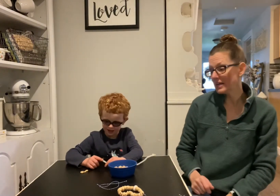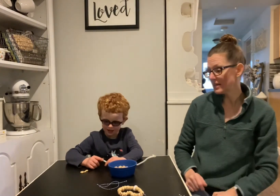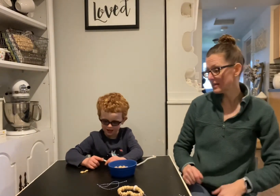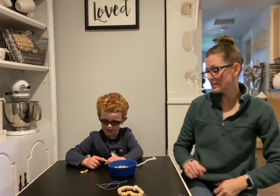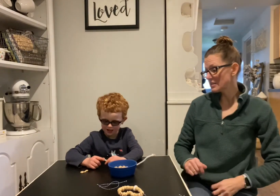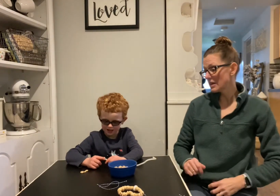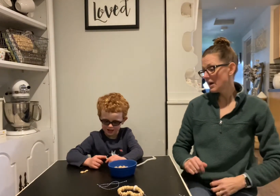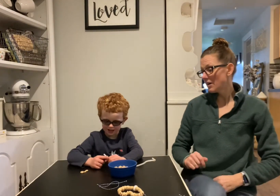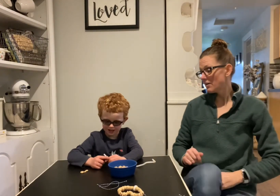his,